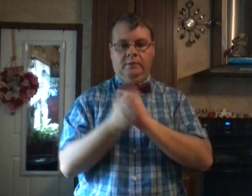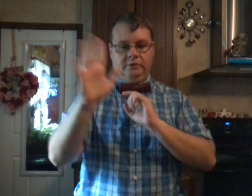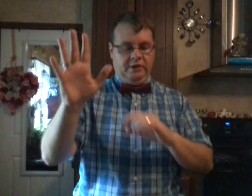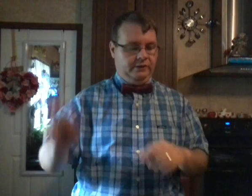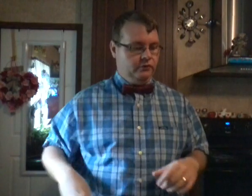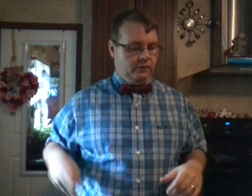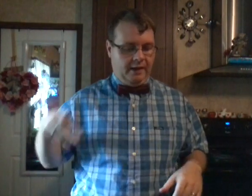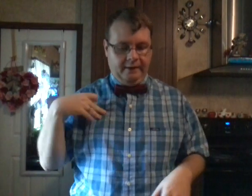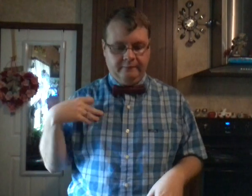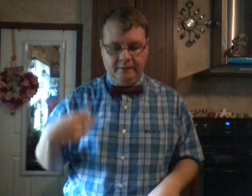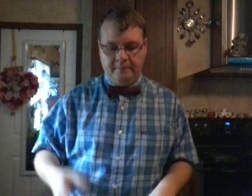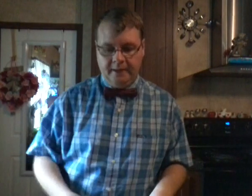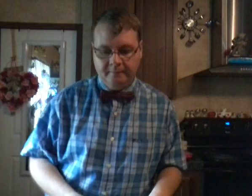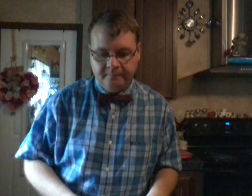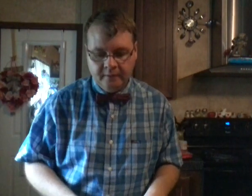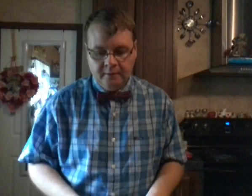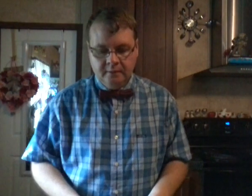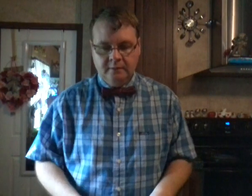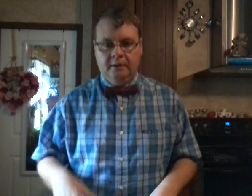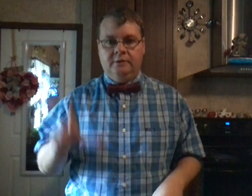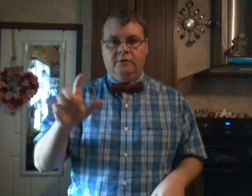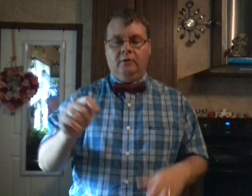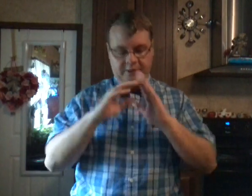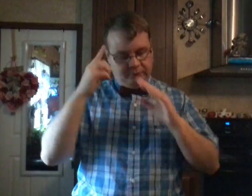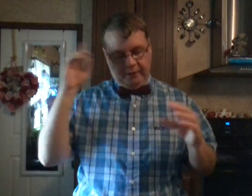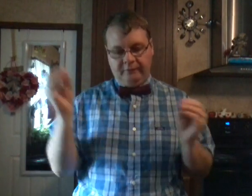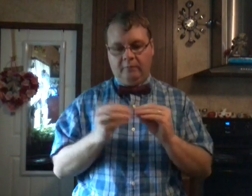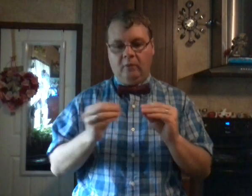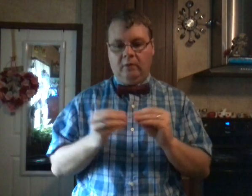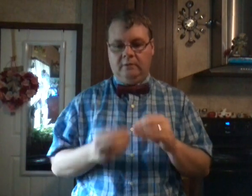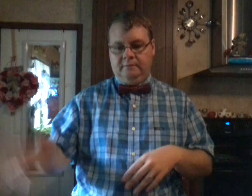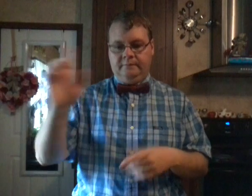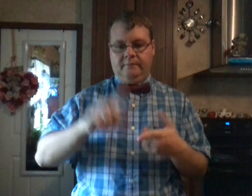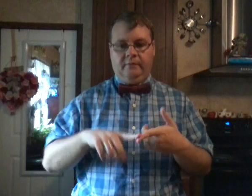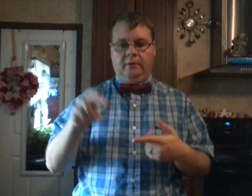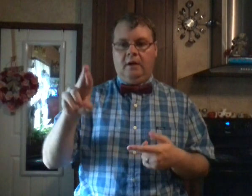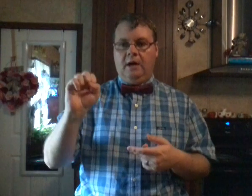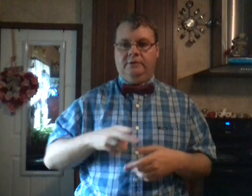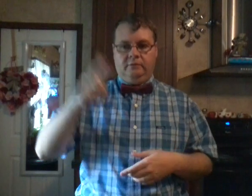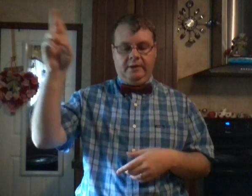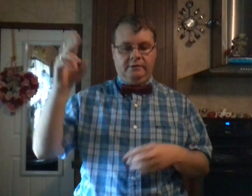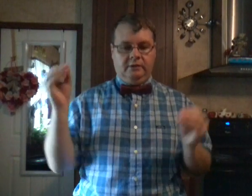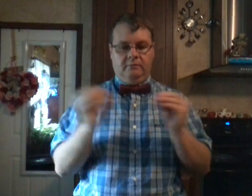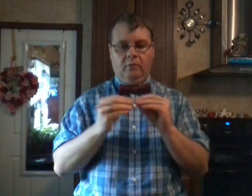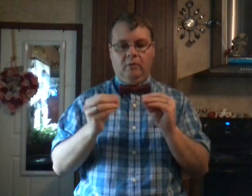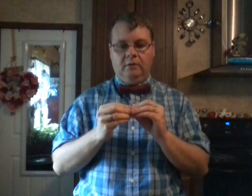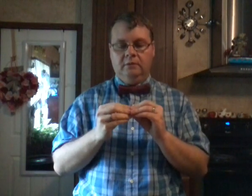it will change your life amen and so let's pray for more for God to raise up more